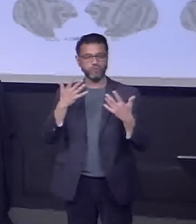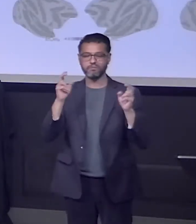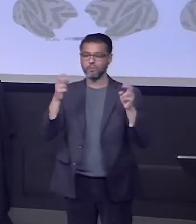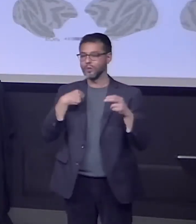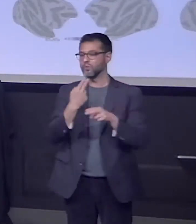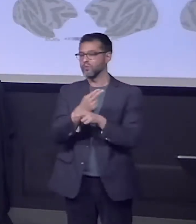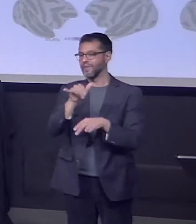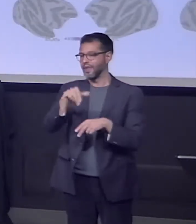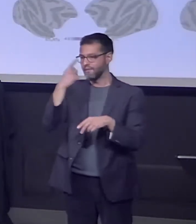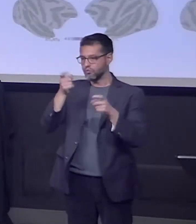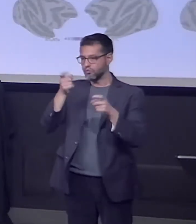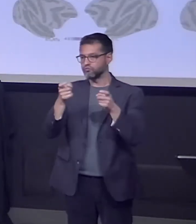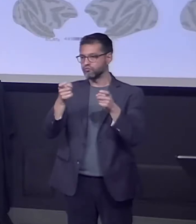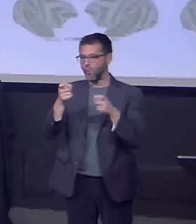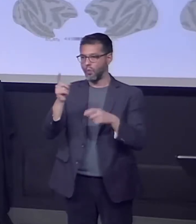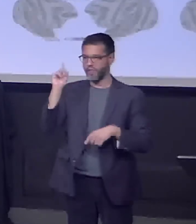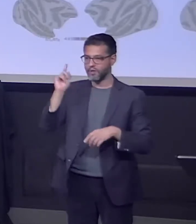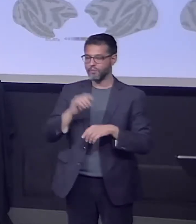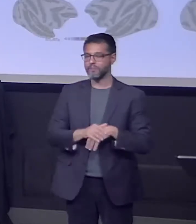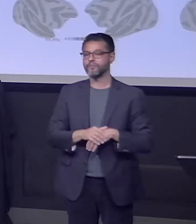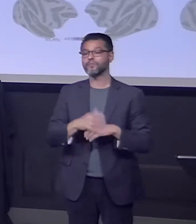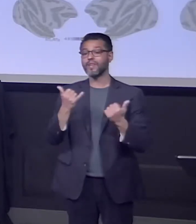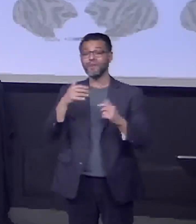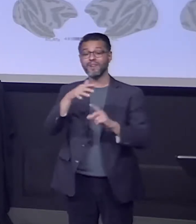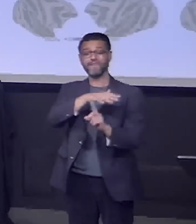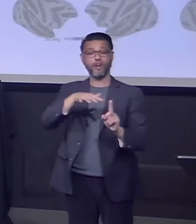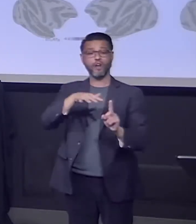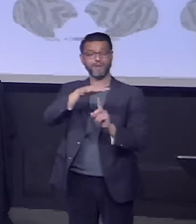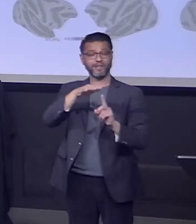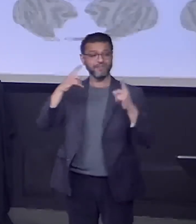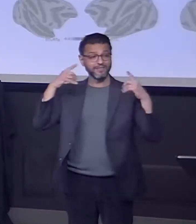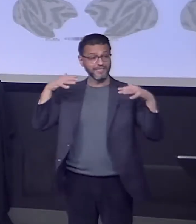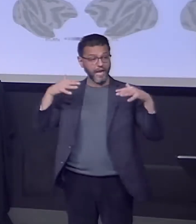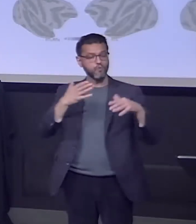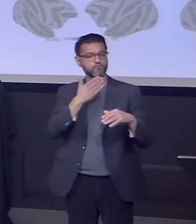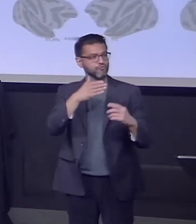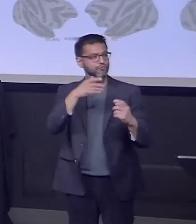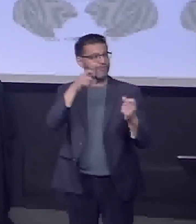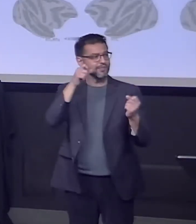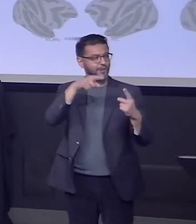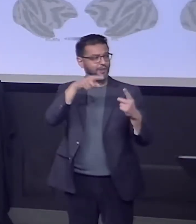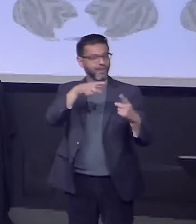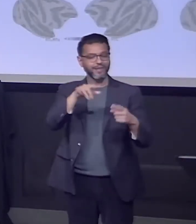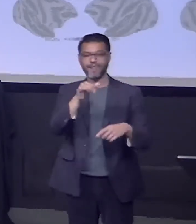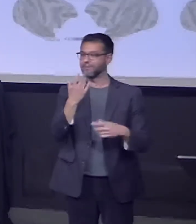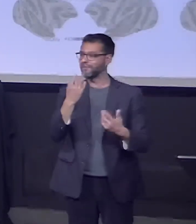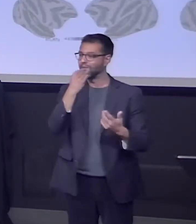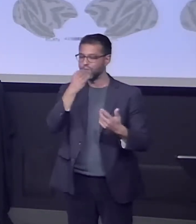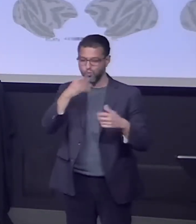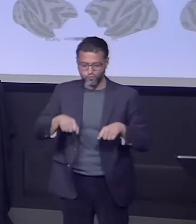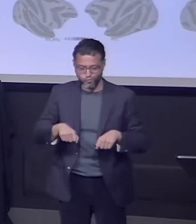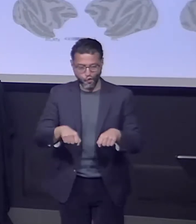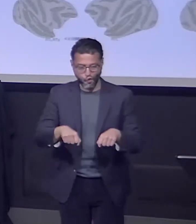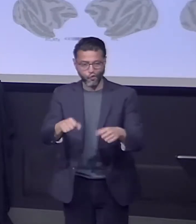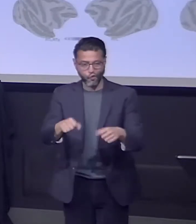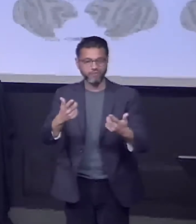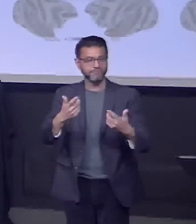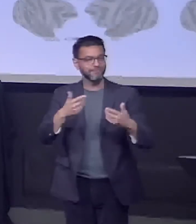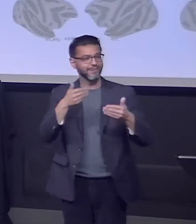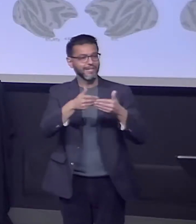here. So environmental sounds are good stimuli as well. A food cart that you roll by the monkey room, of course,